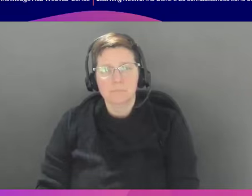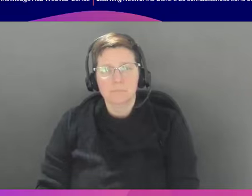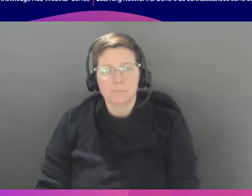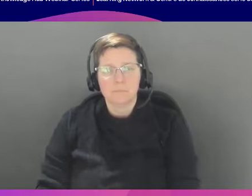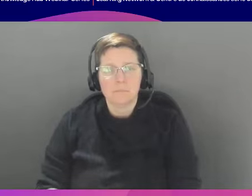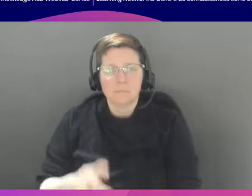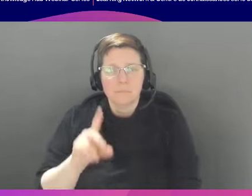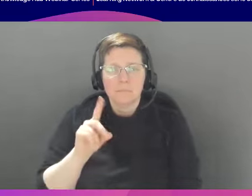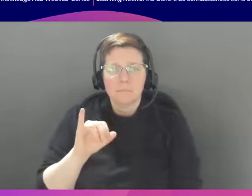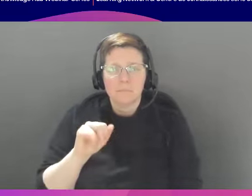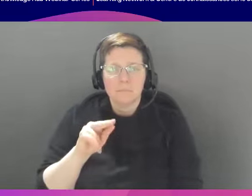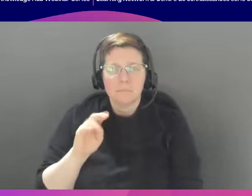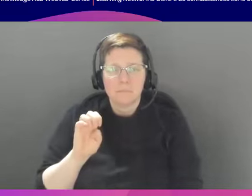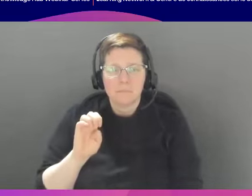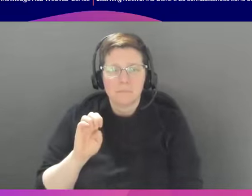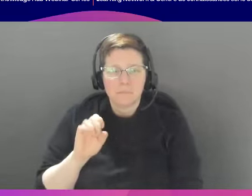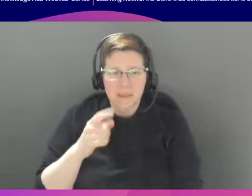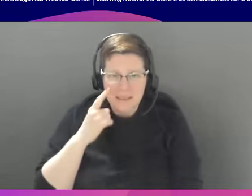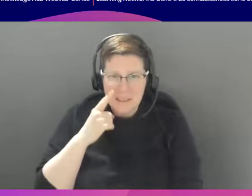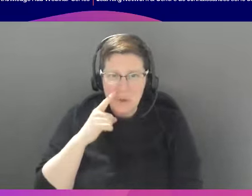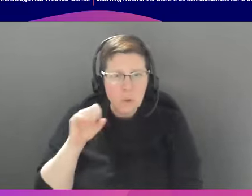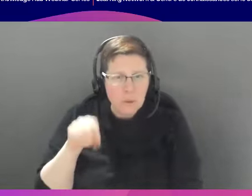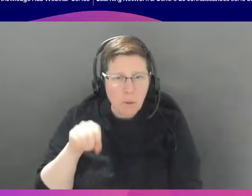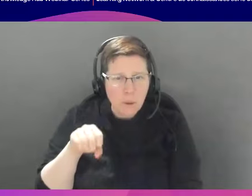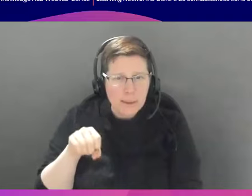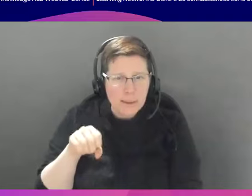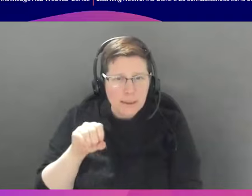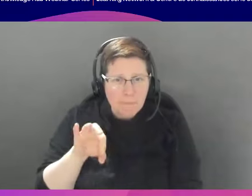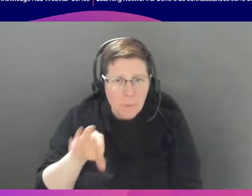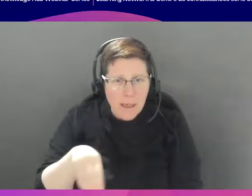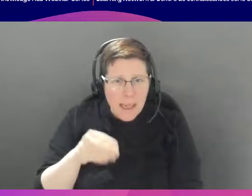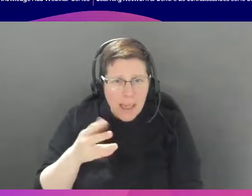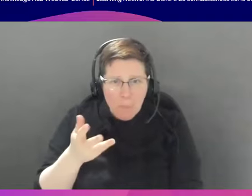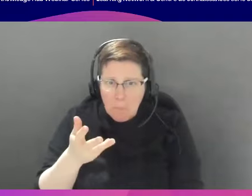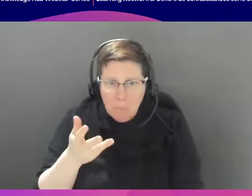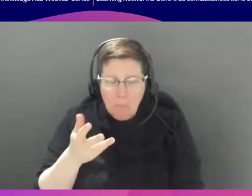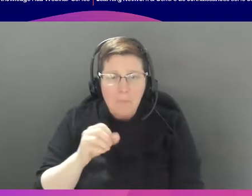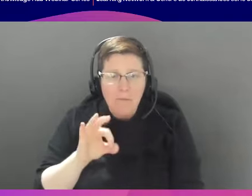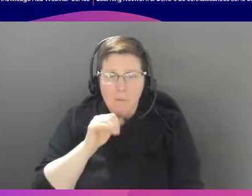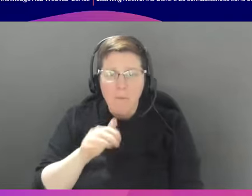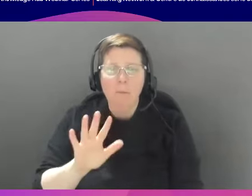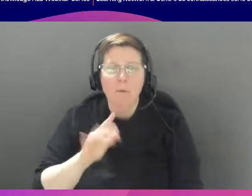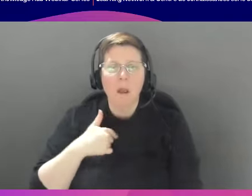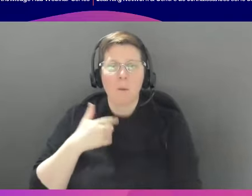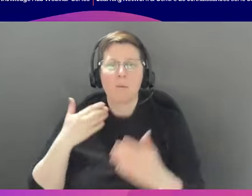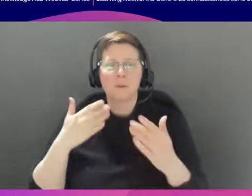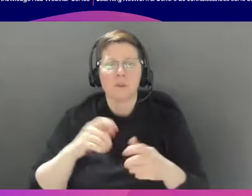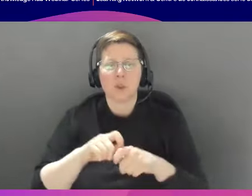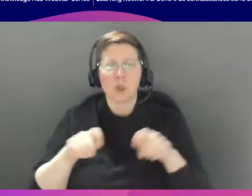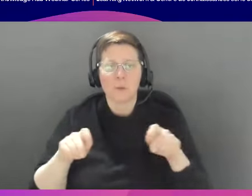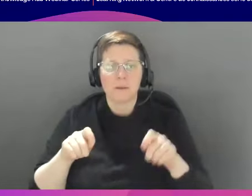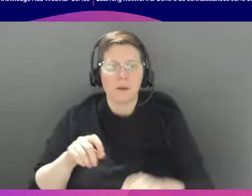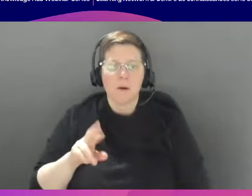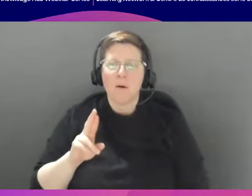See, I see you nodding. I just don't, if you wanted to add something, I want to create a space for it. But if not, I'm going to move into closing the webinar. Exactly